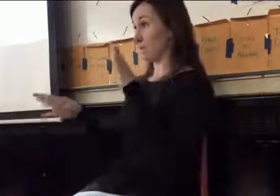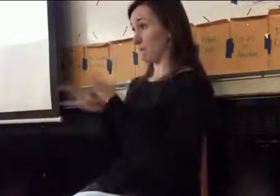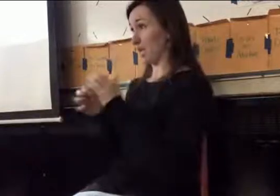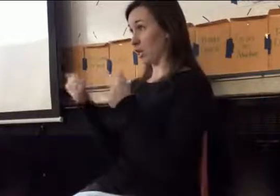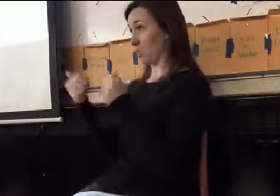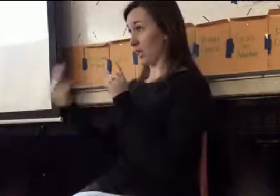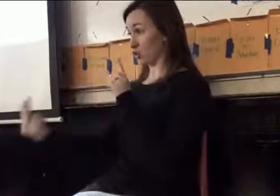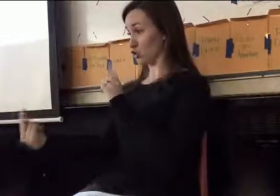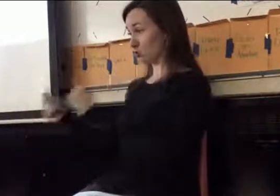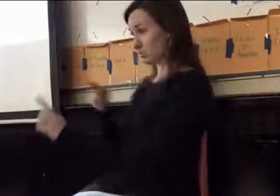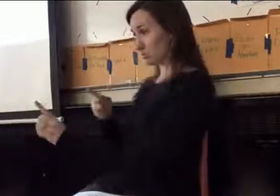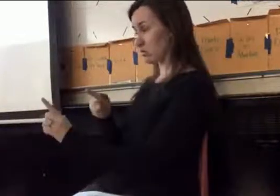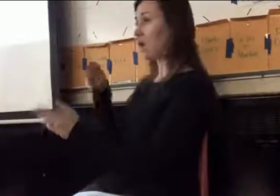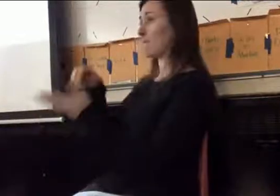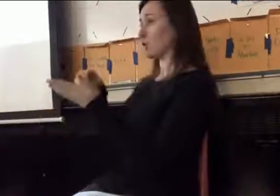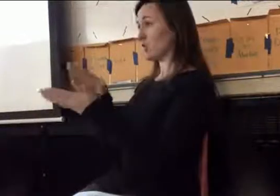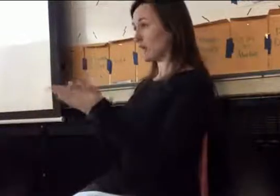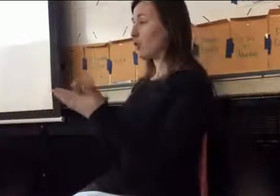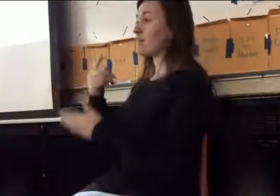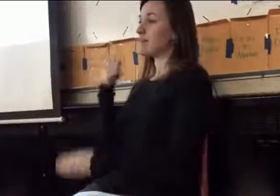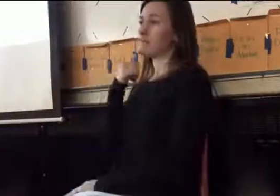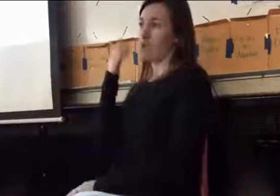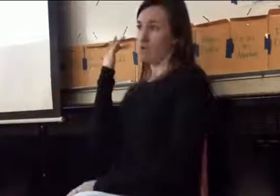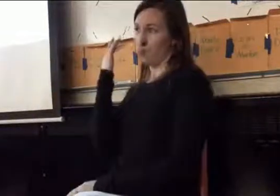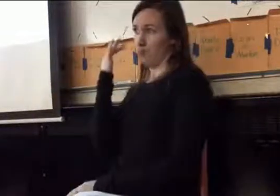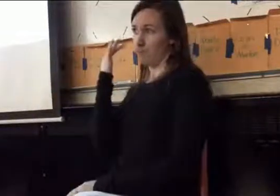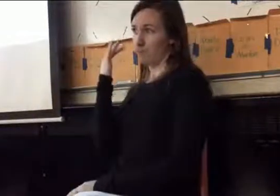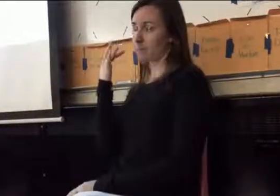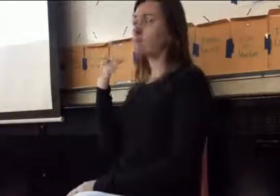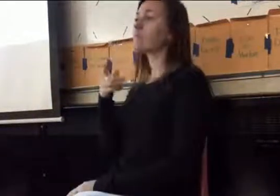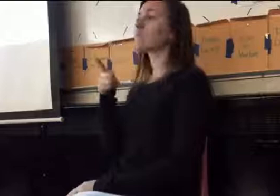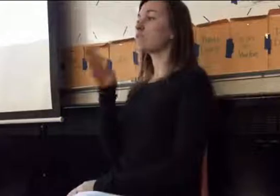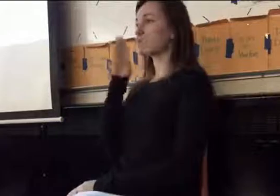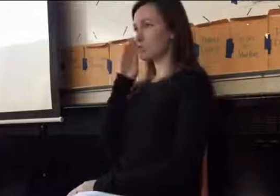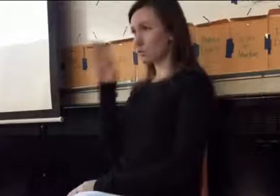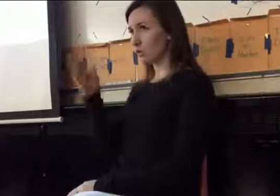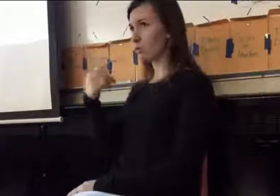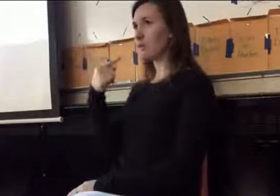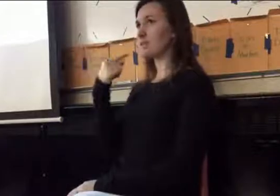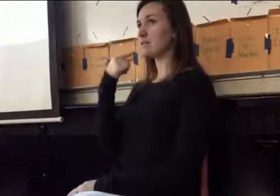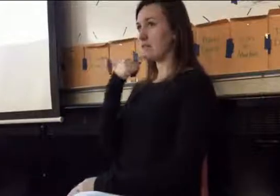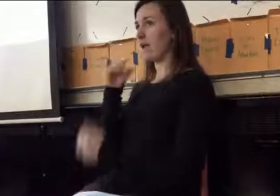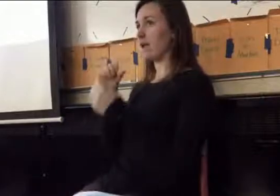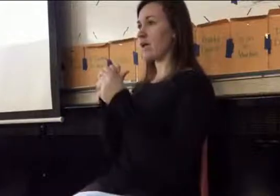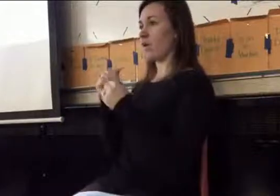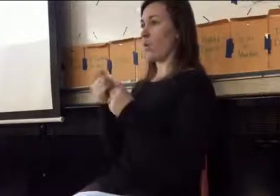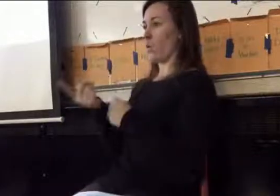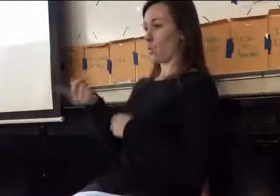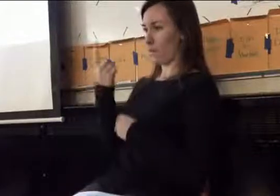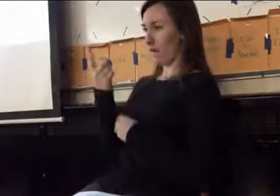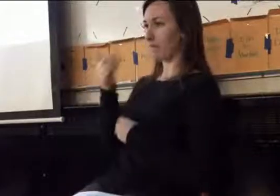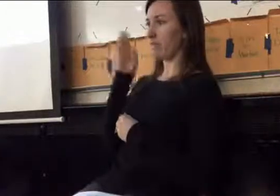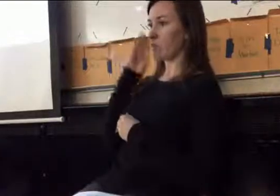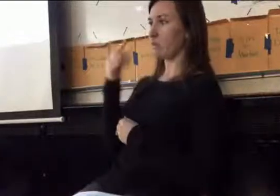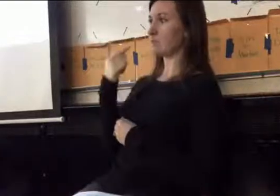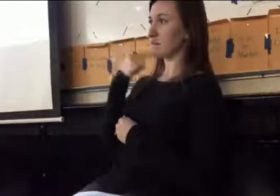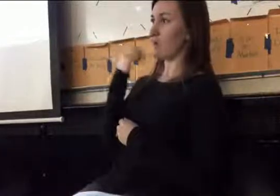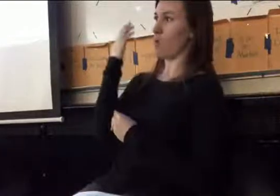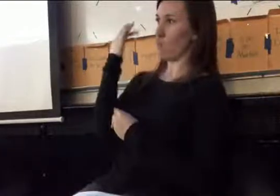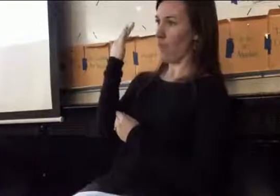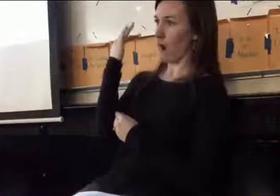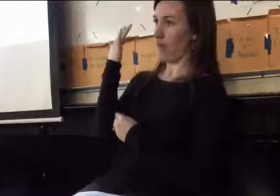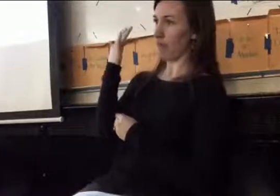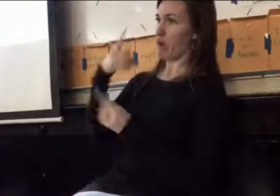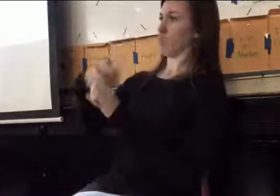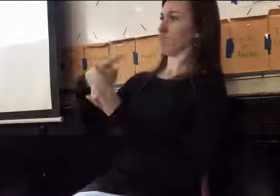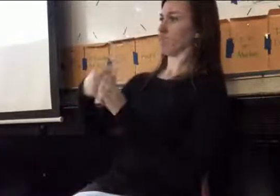that they are captains of industry. One says that they're robber barons. Then you do one letter explaining how they are captains of industry, one that says robber barons. Now,